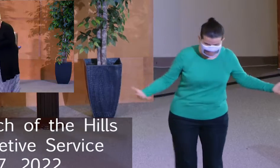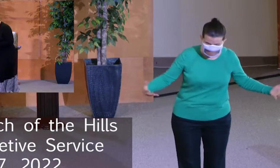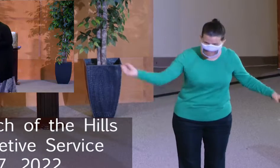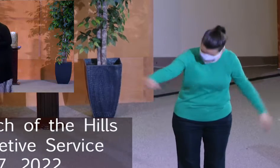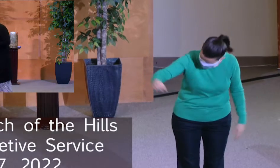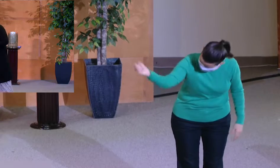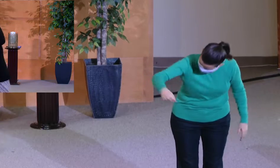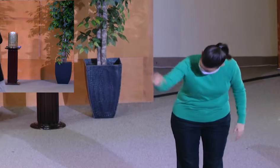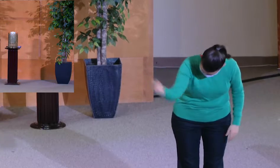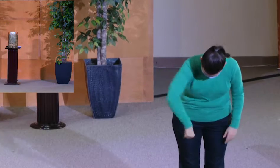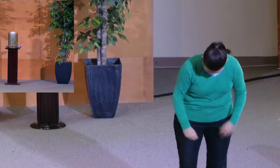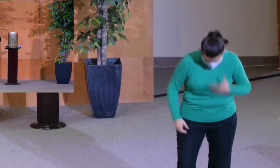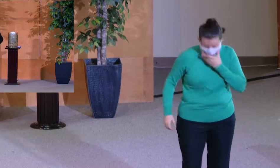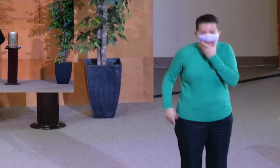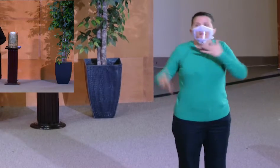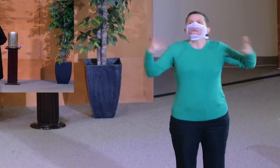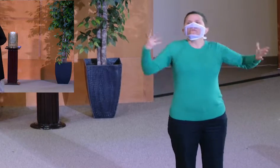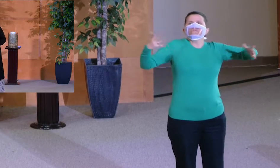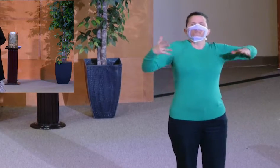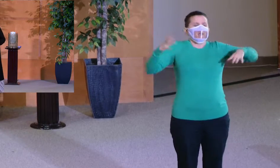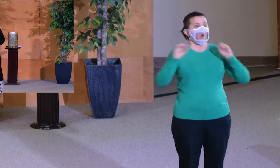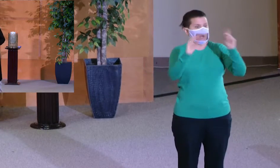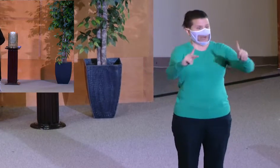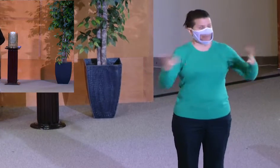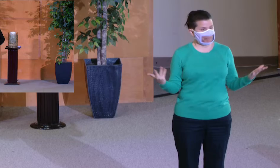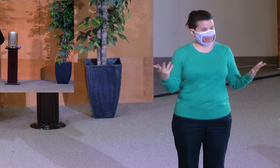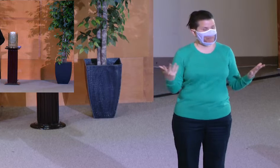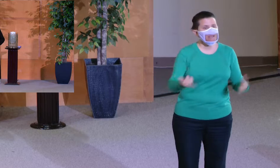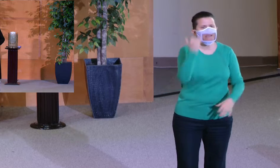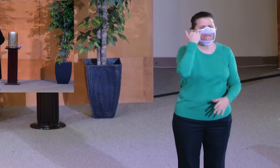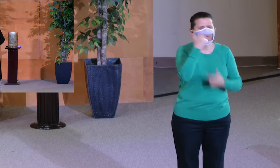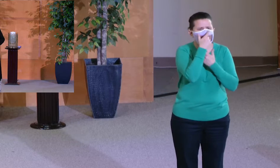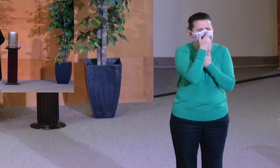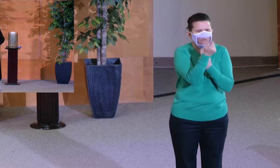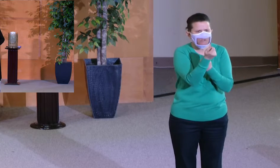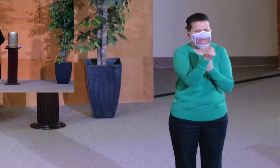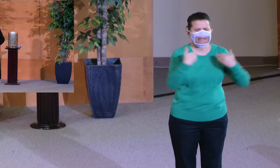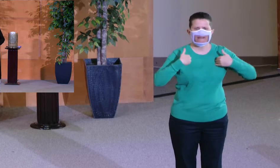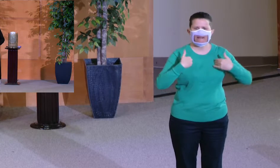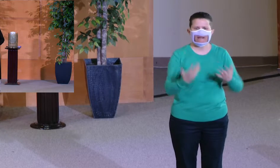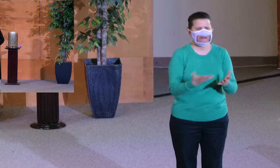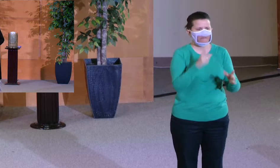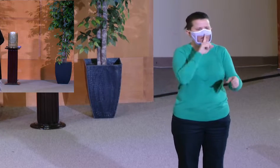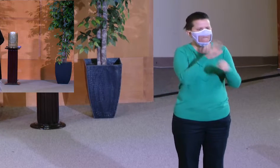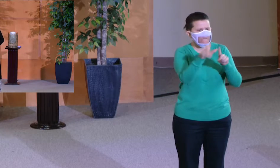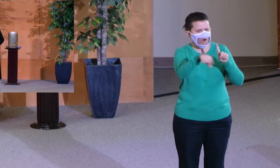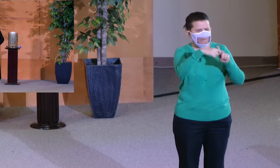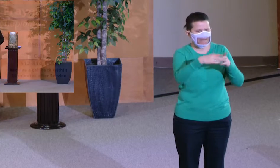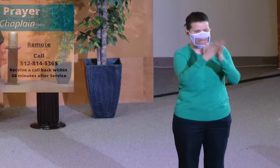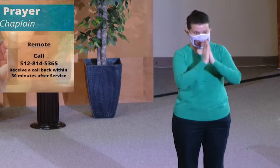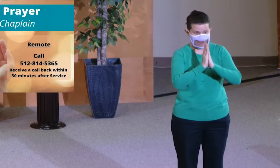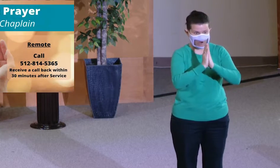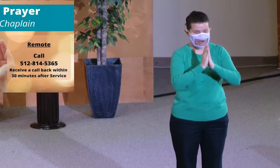did. Okay, so if you are interested in having affirmative prayer, our prayer chaplains are on